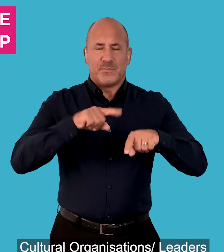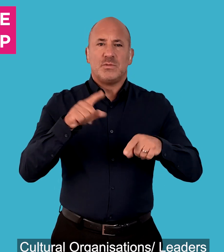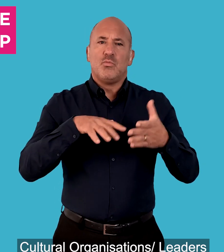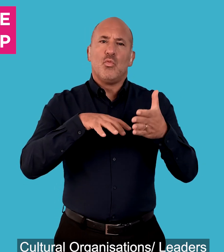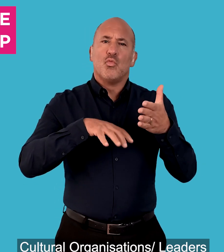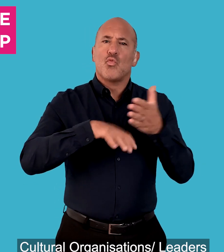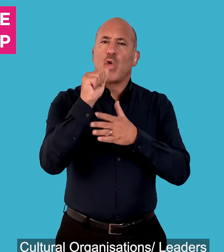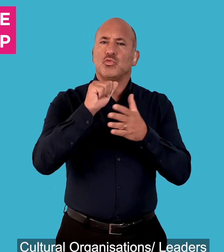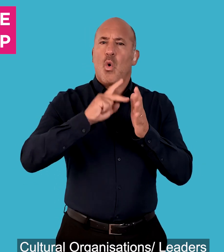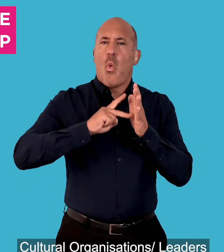Cultural